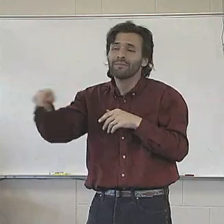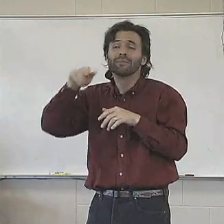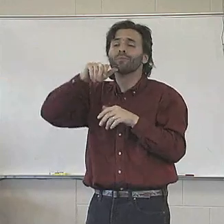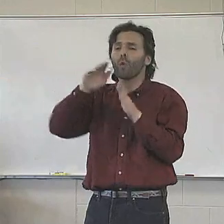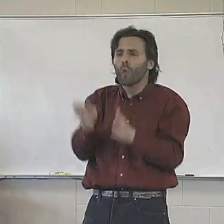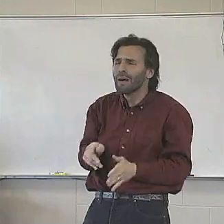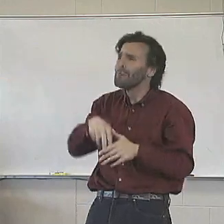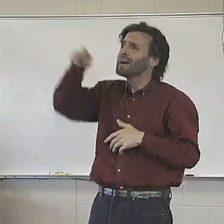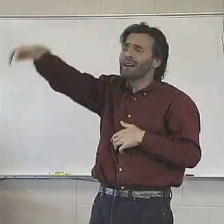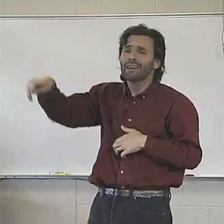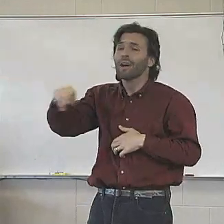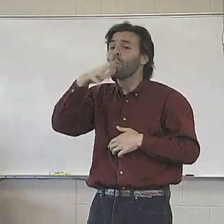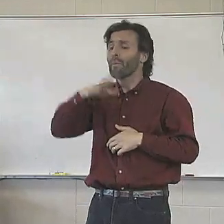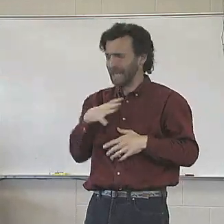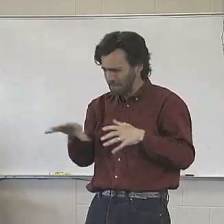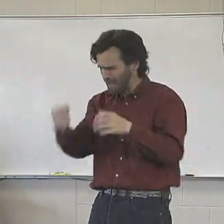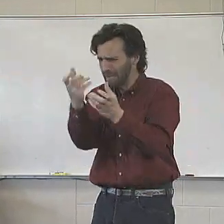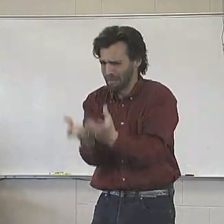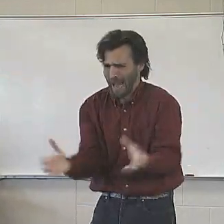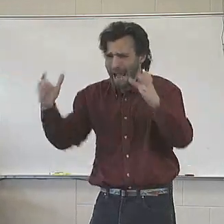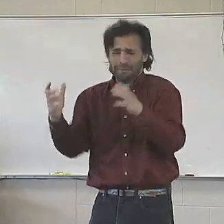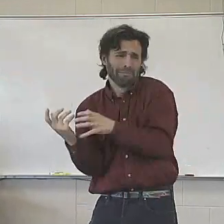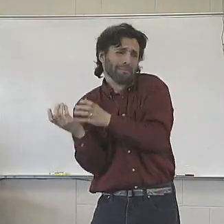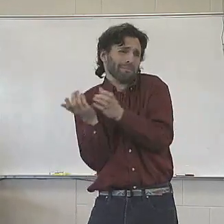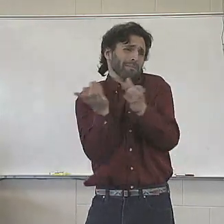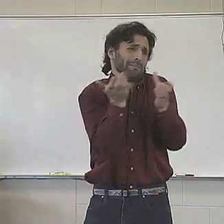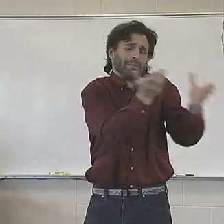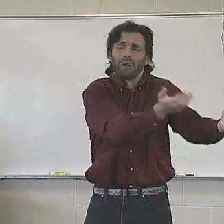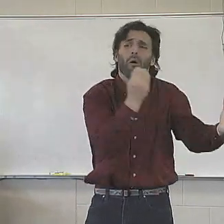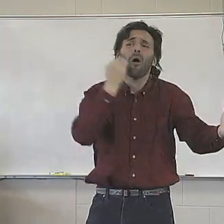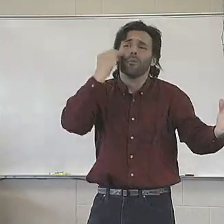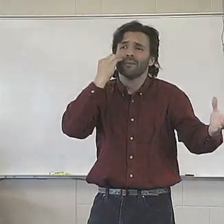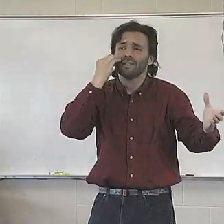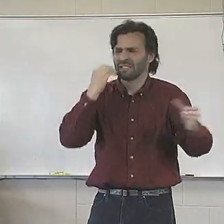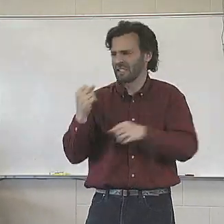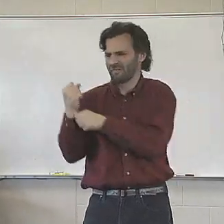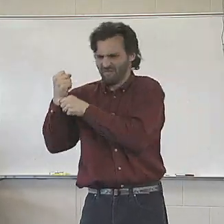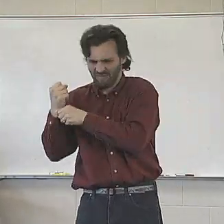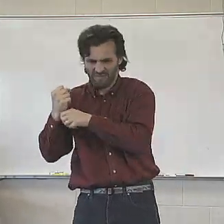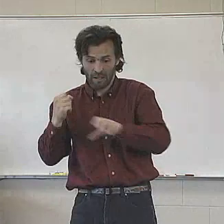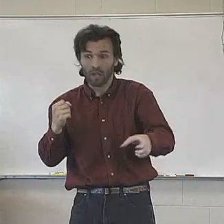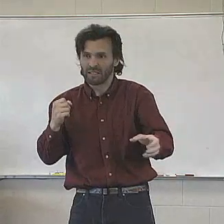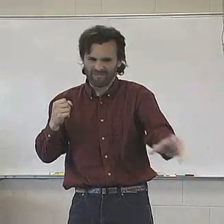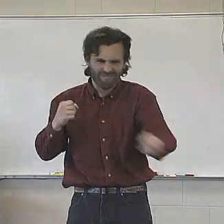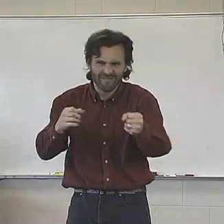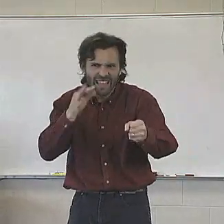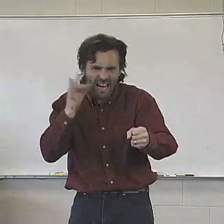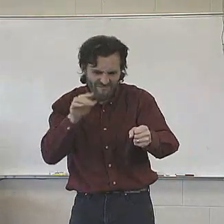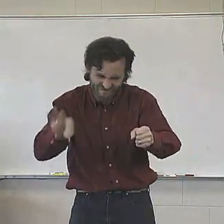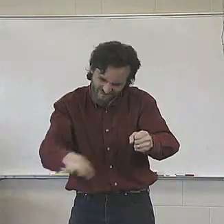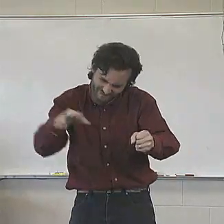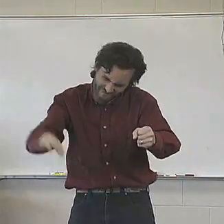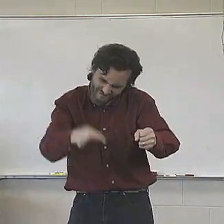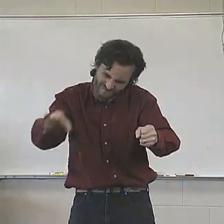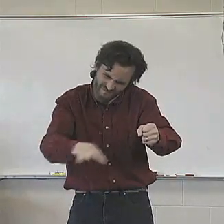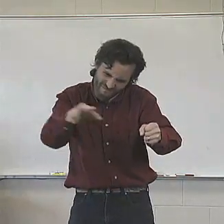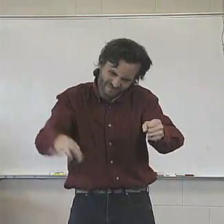pot and ran home as fast as she could go. So the woodcutter took the cat, stitched up his stomach, and put a great big Band-Aid on it,